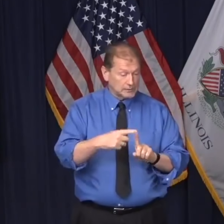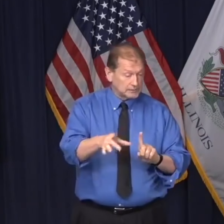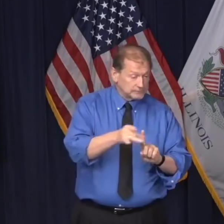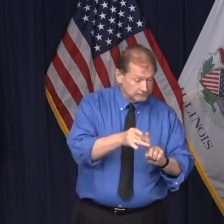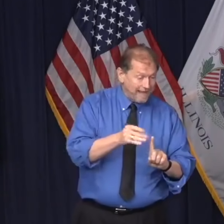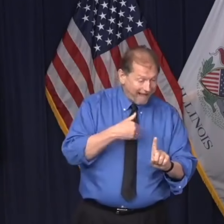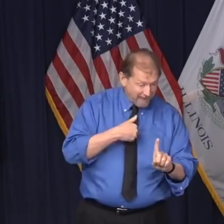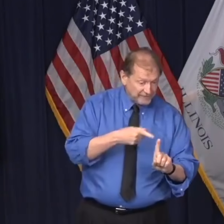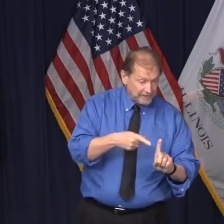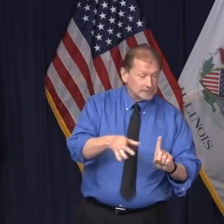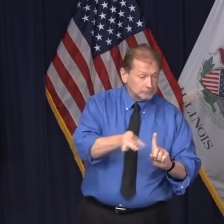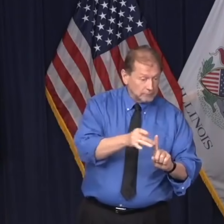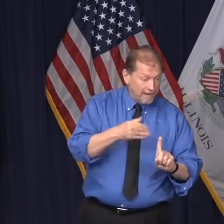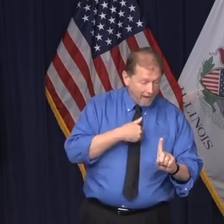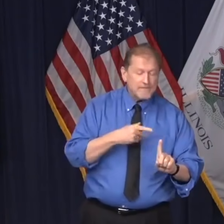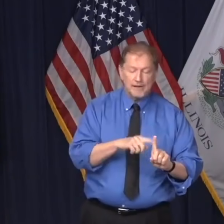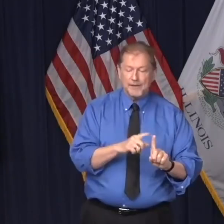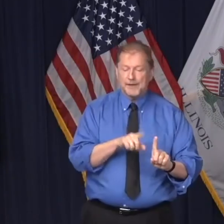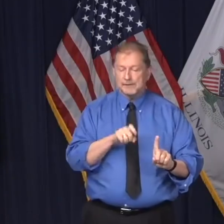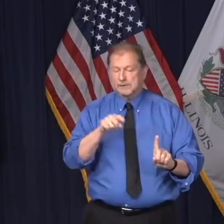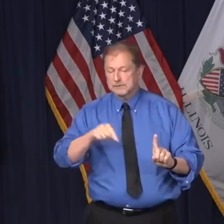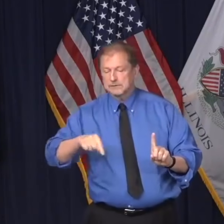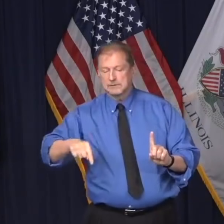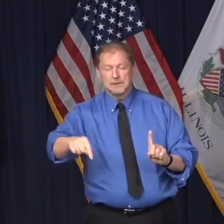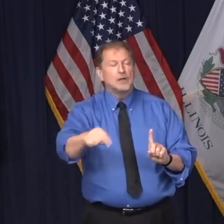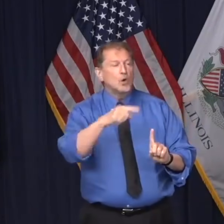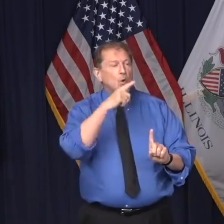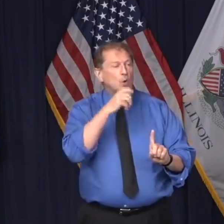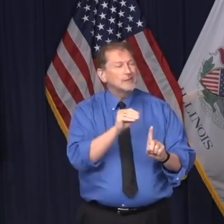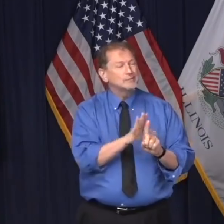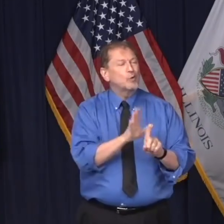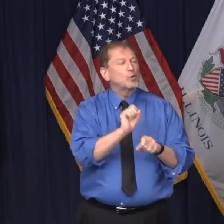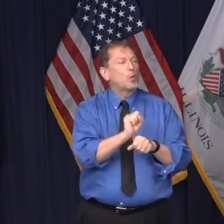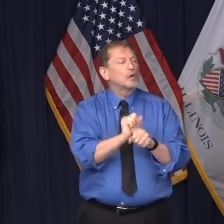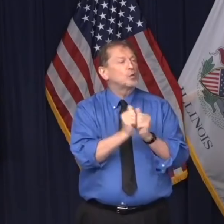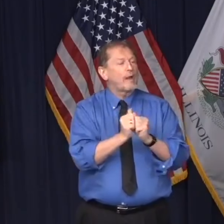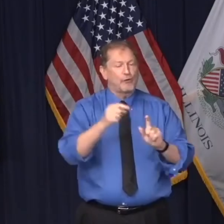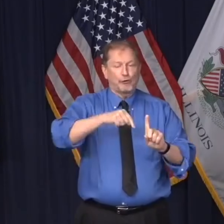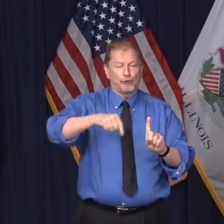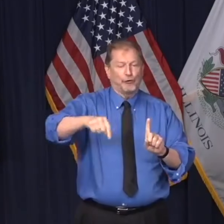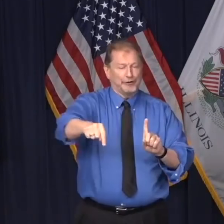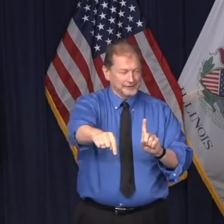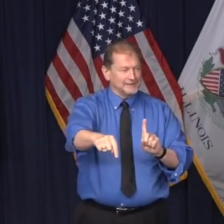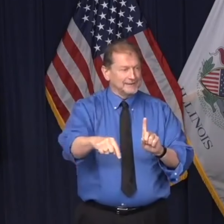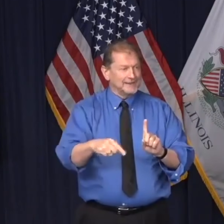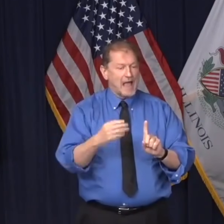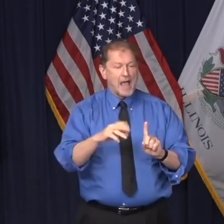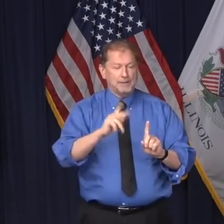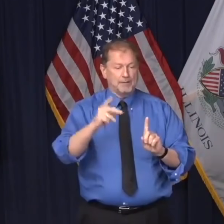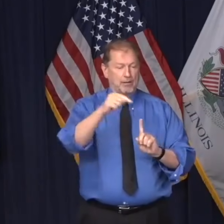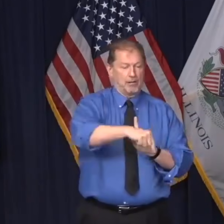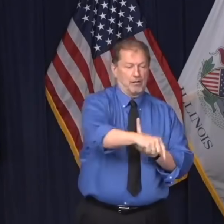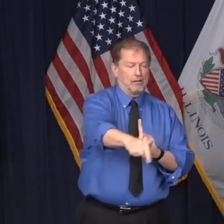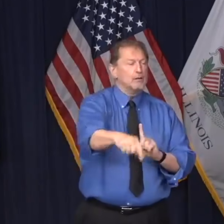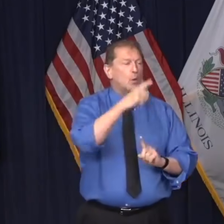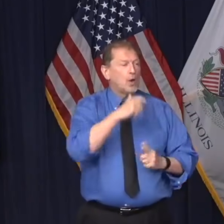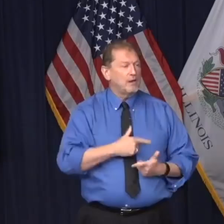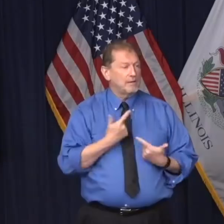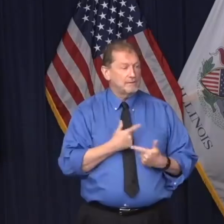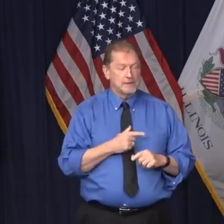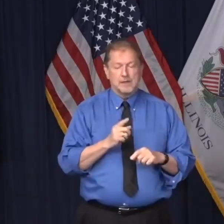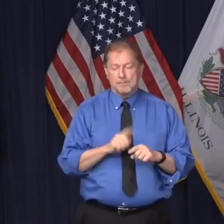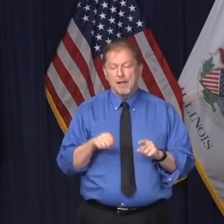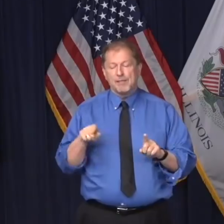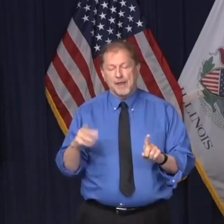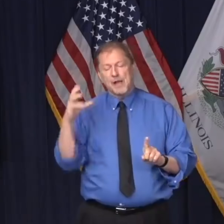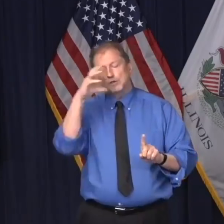positive. And so they'll test those who've been exposed, but they'll assume that everybody needs to be